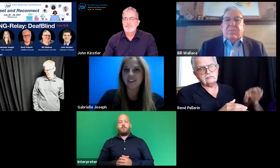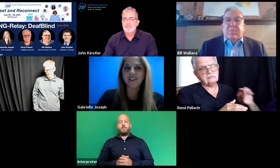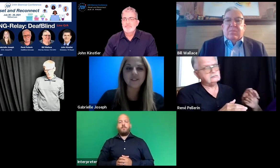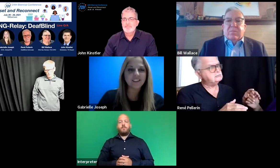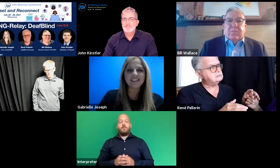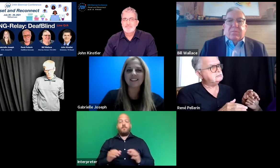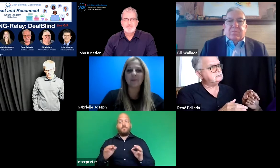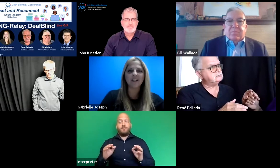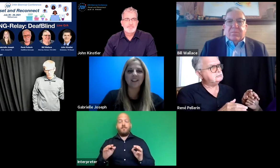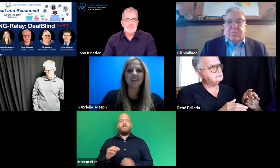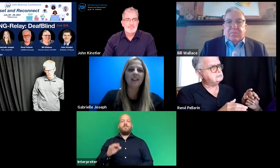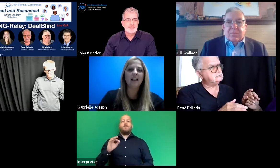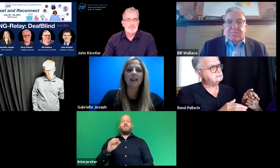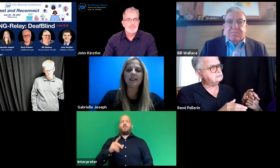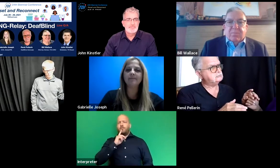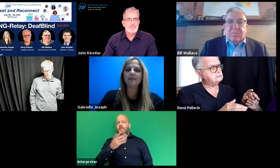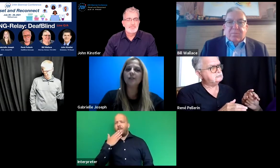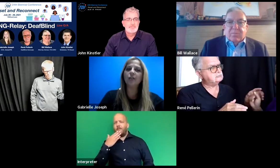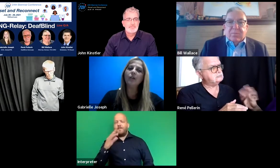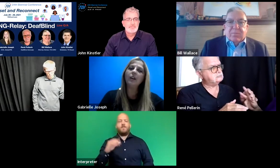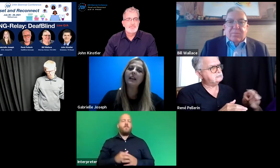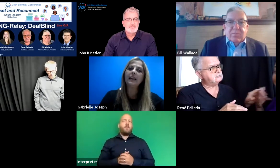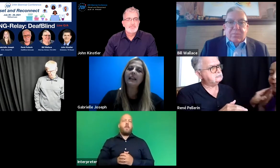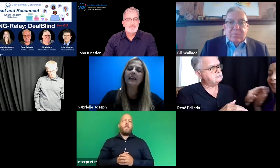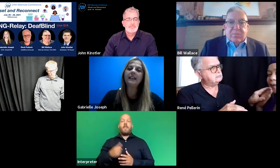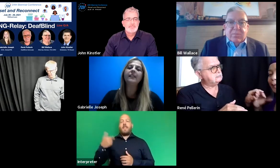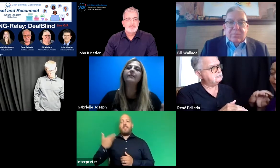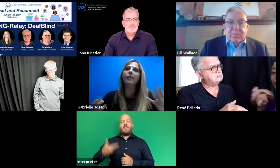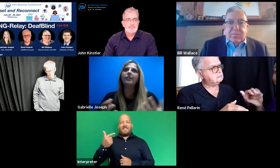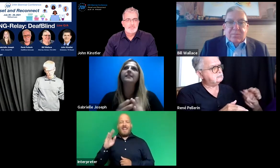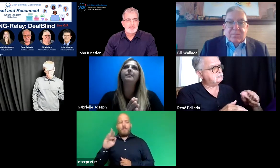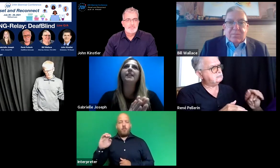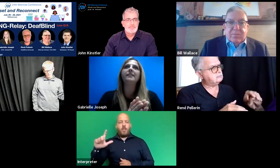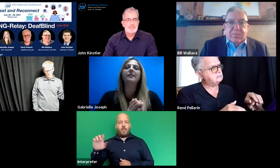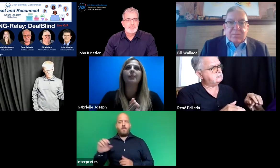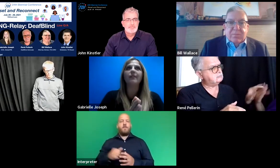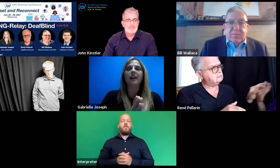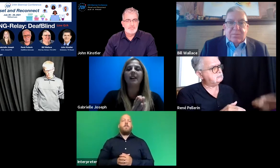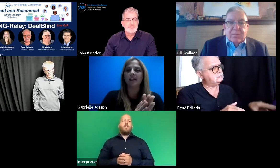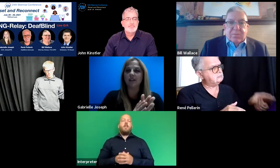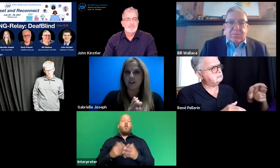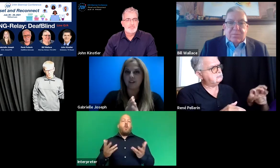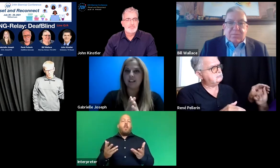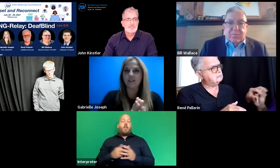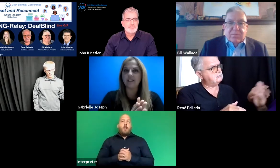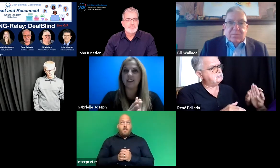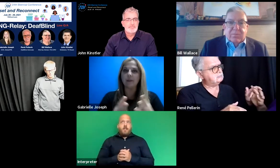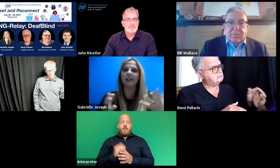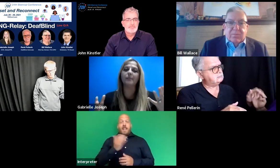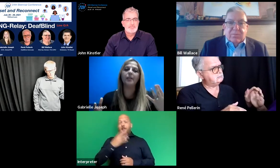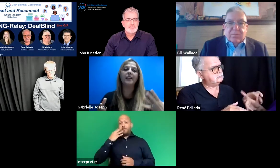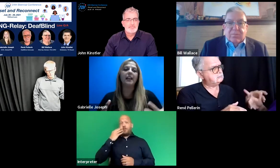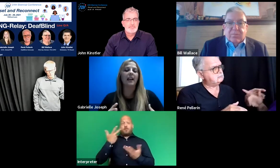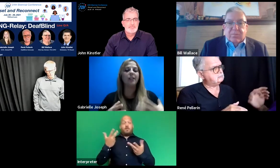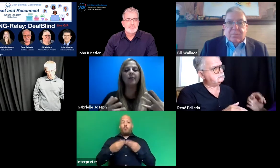Sure, thank you. So this is Gabrielle. So in our experience in providing VRS to the